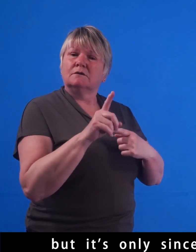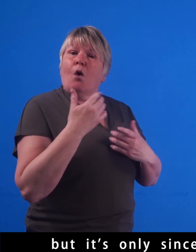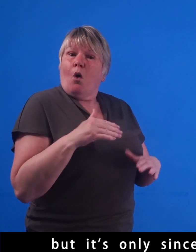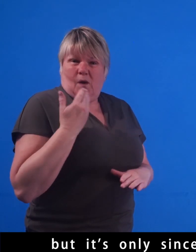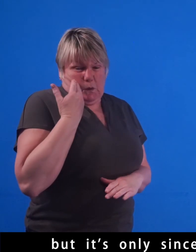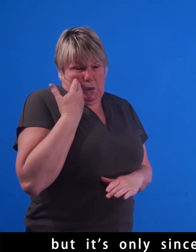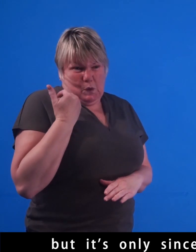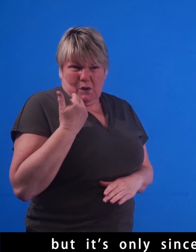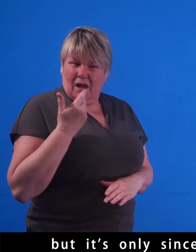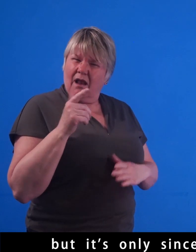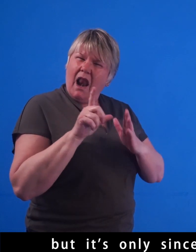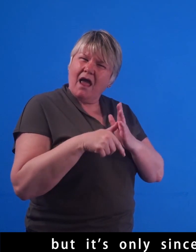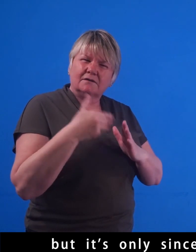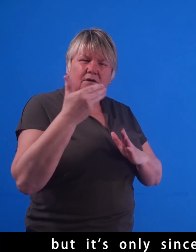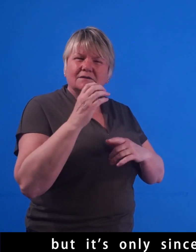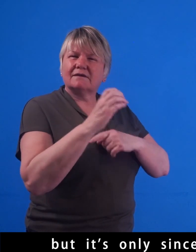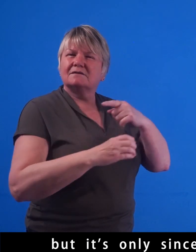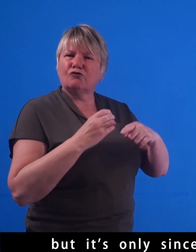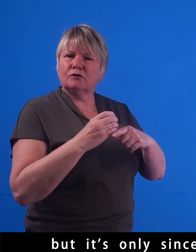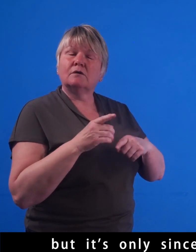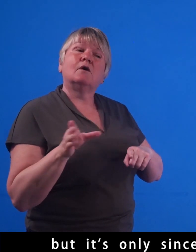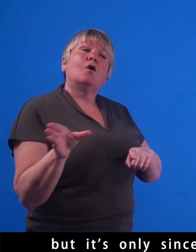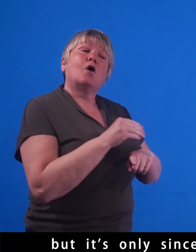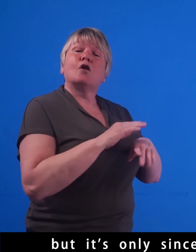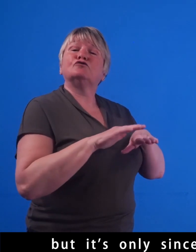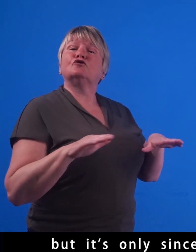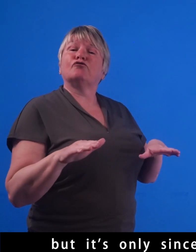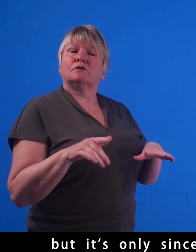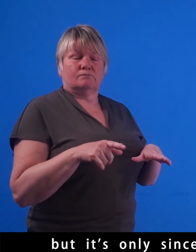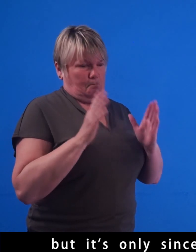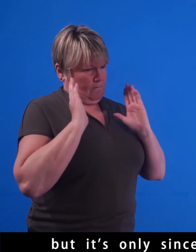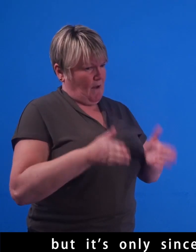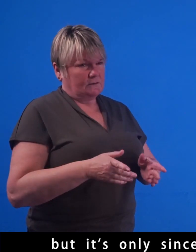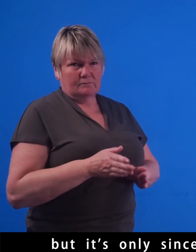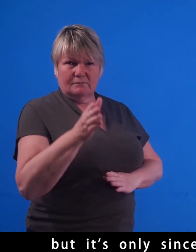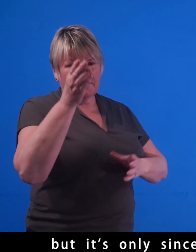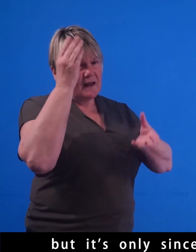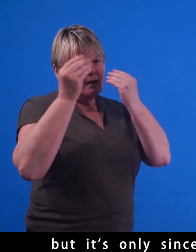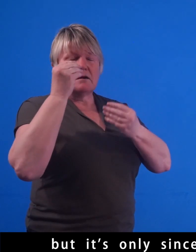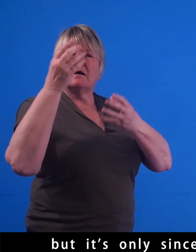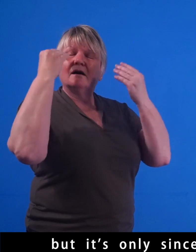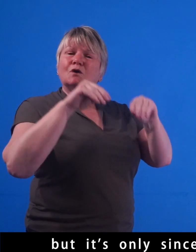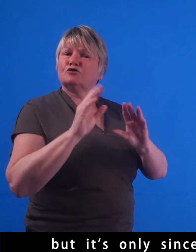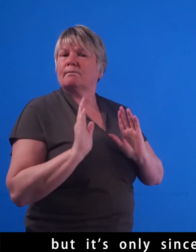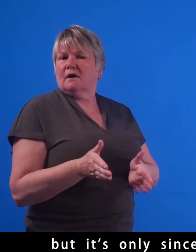But it's only since the late 19th century that education has been compulsory for all